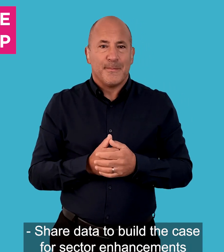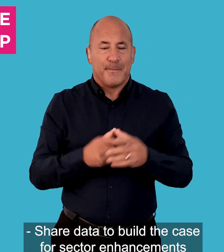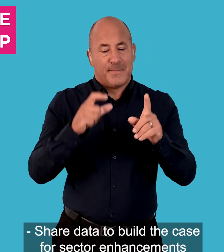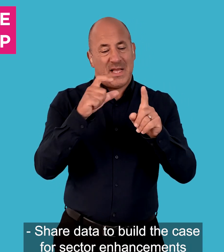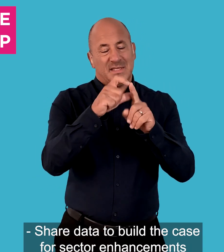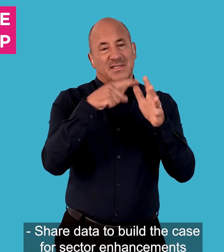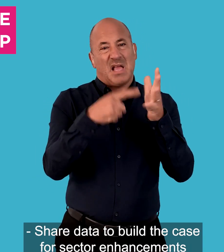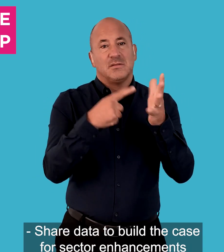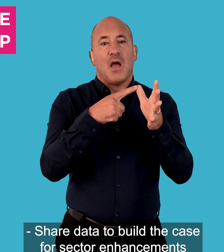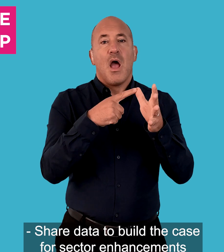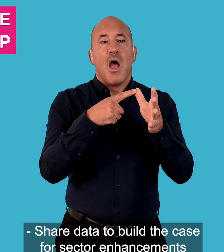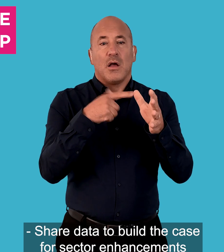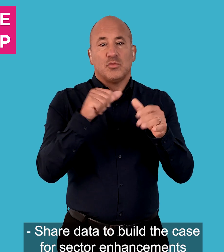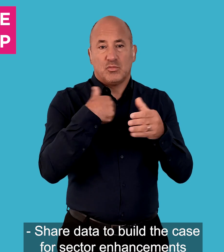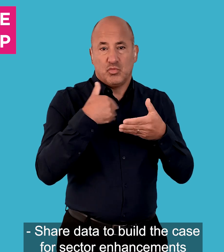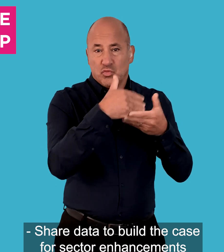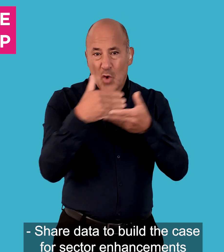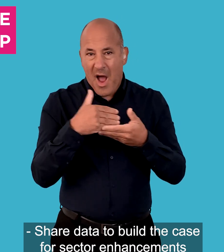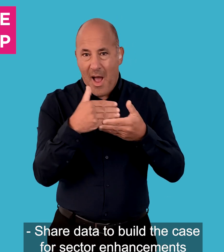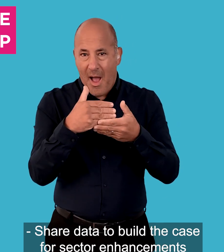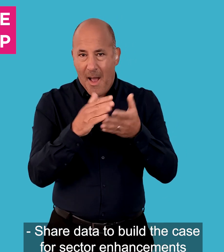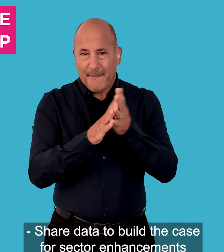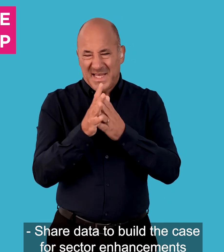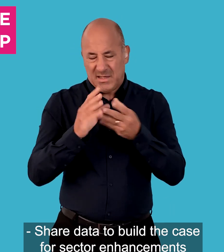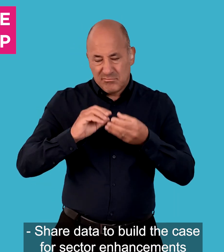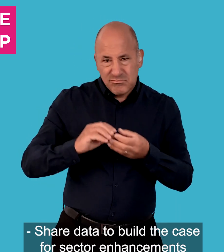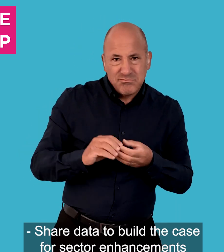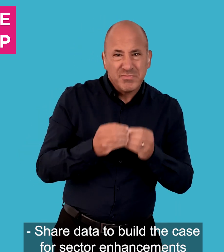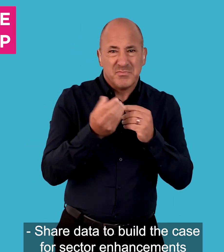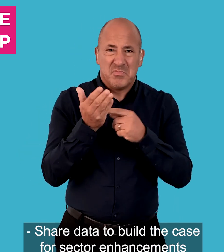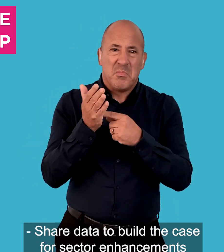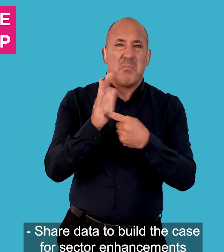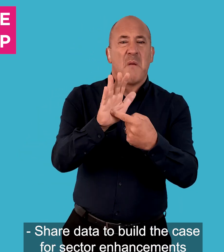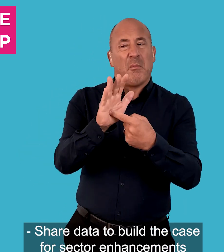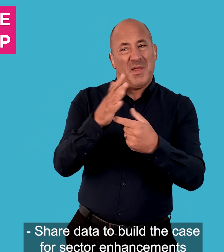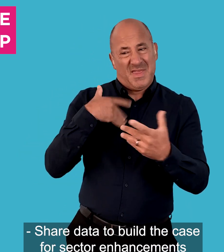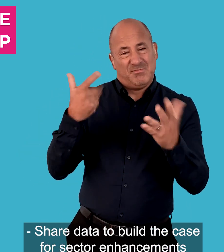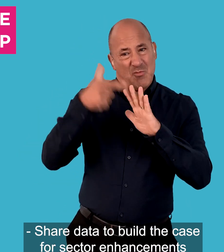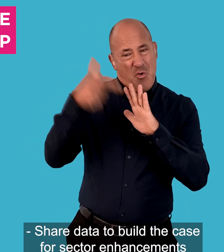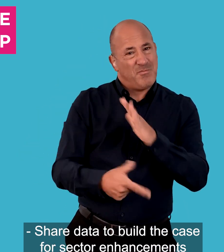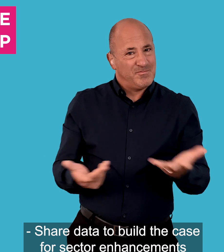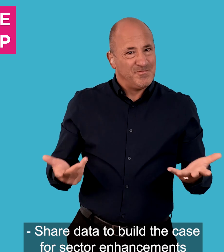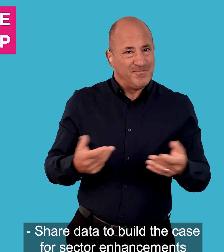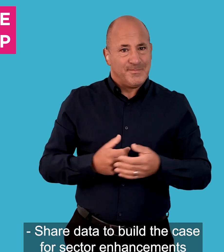organisations. Share data to build the case for sector enhancements.